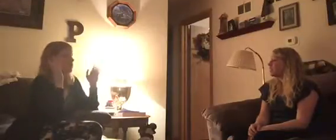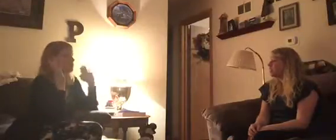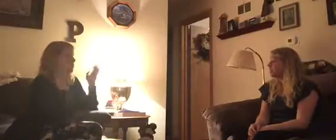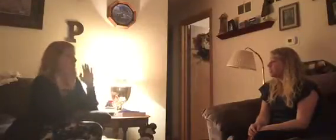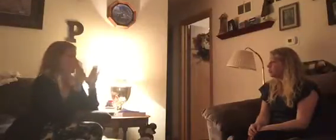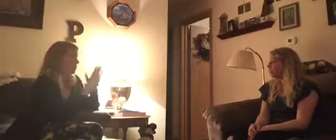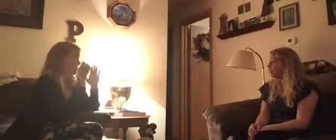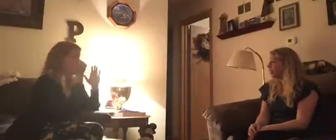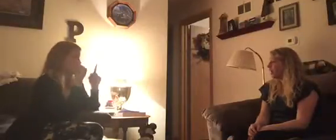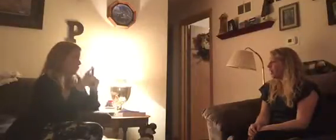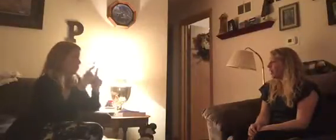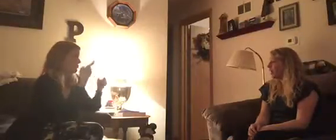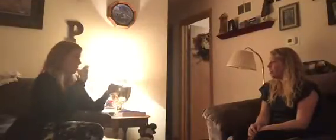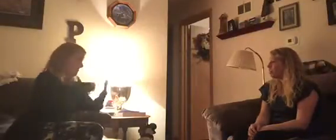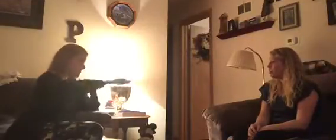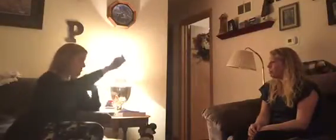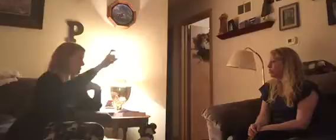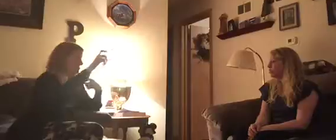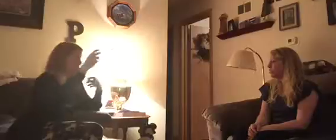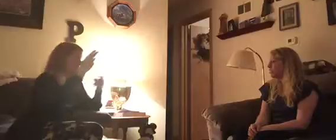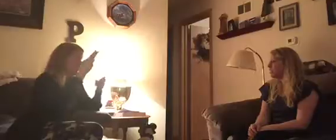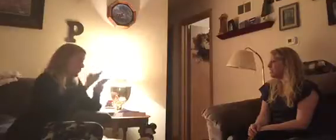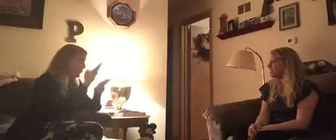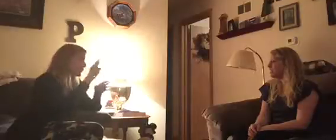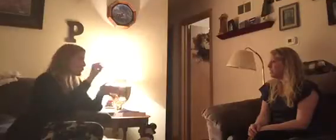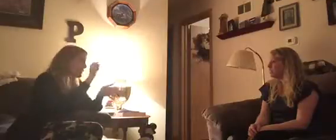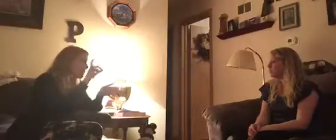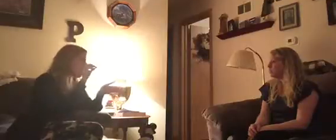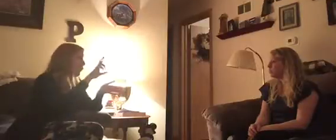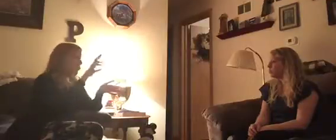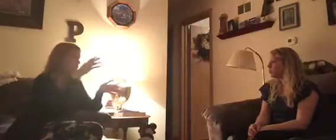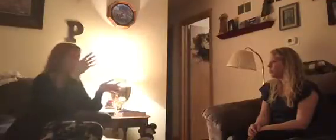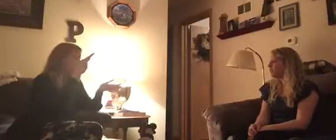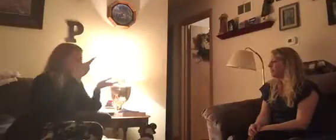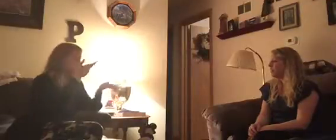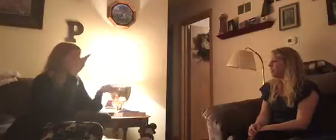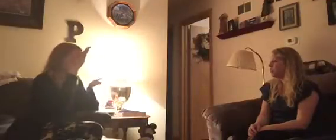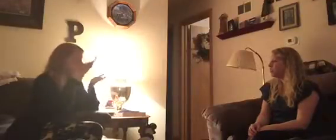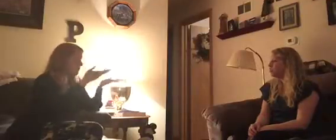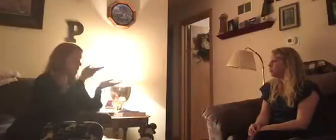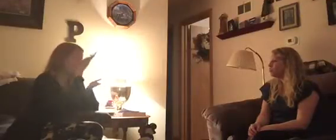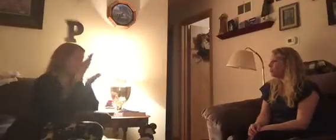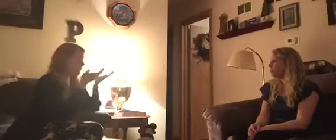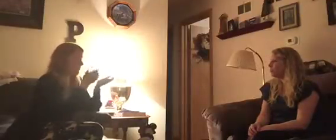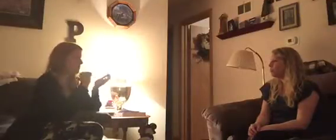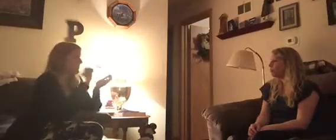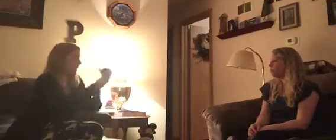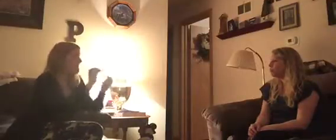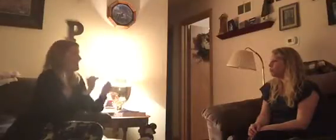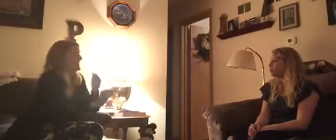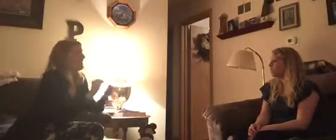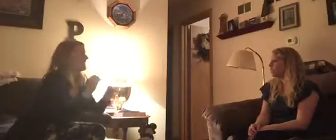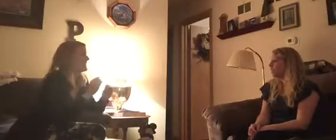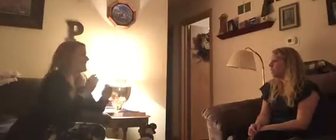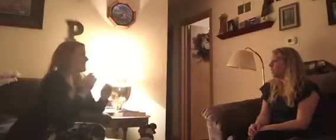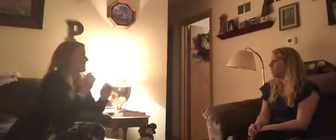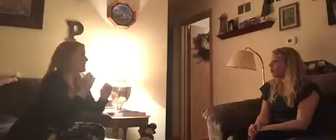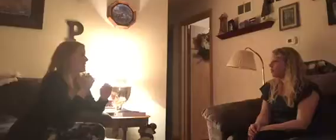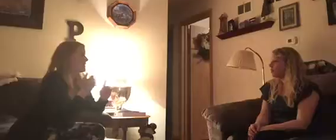the back trunk are cheaper to replace if you find it used rather than brand new, and it wouldn't